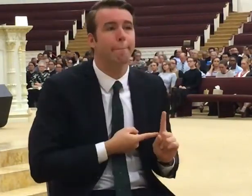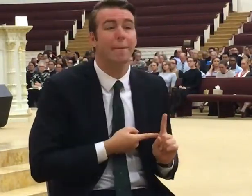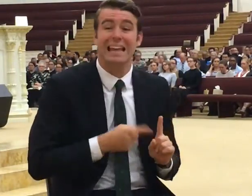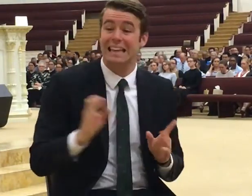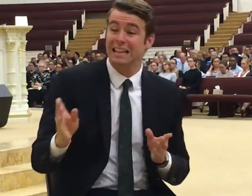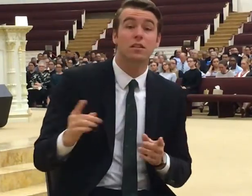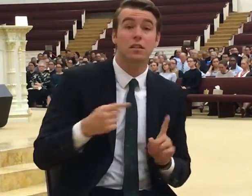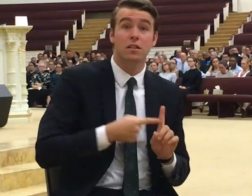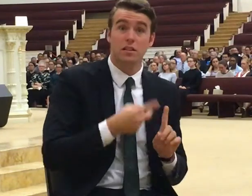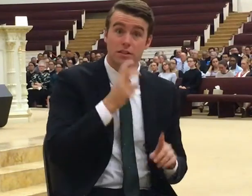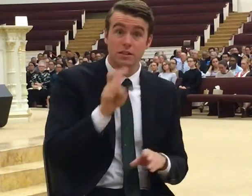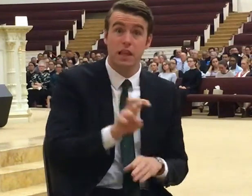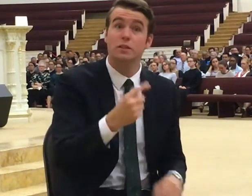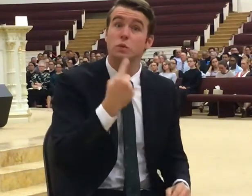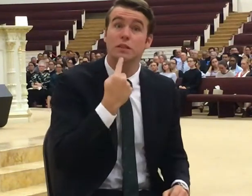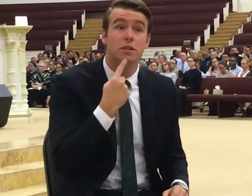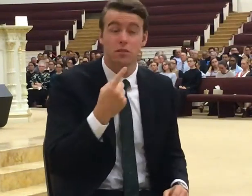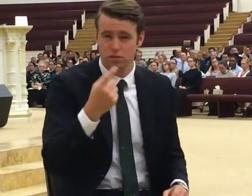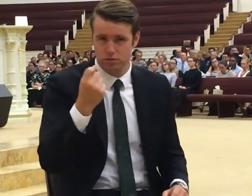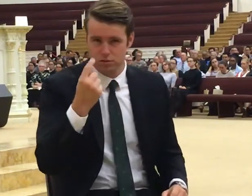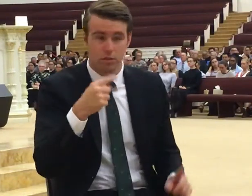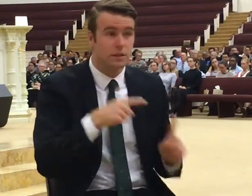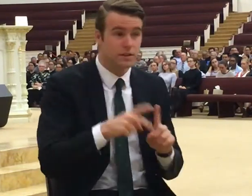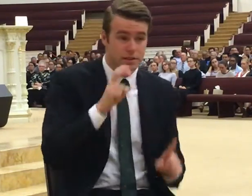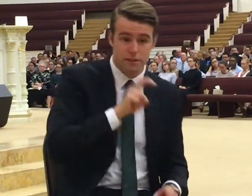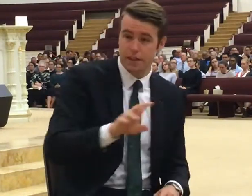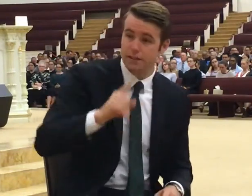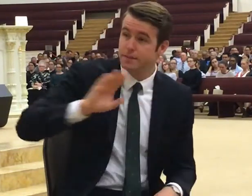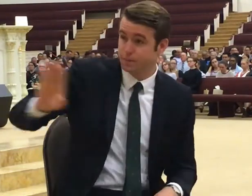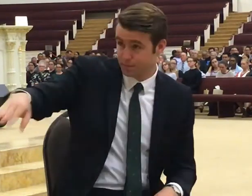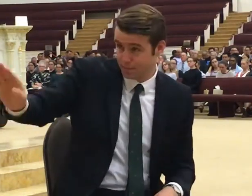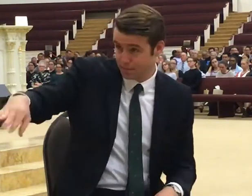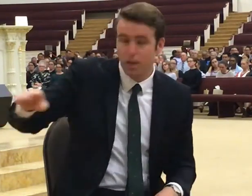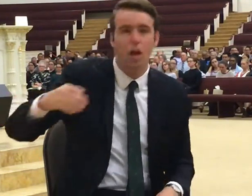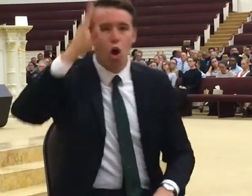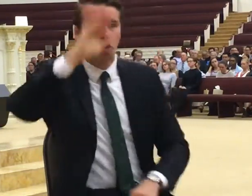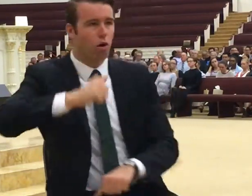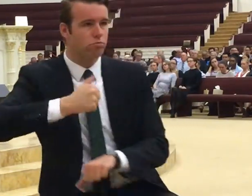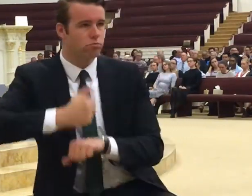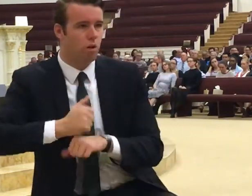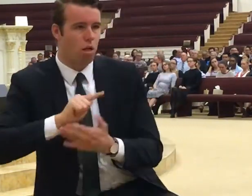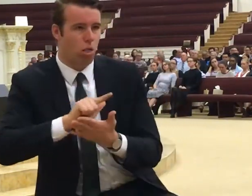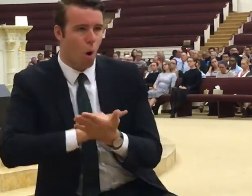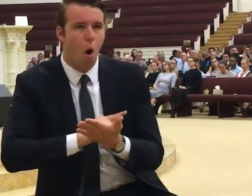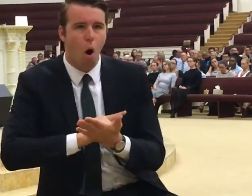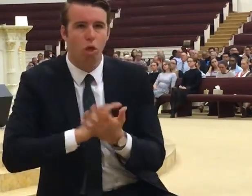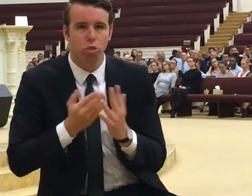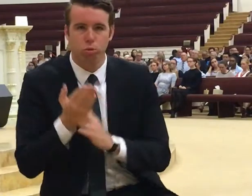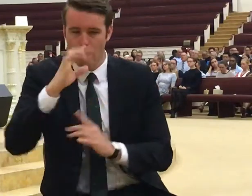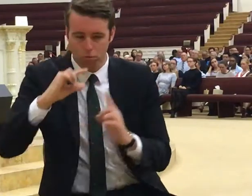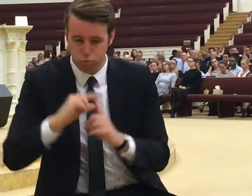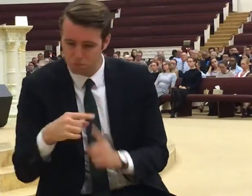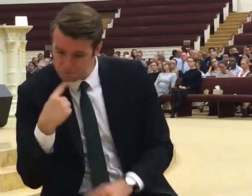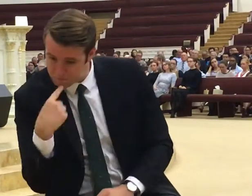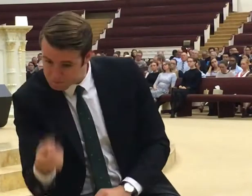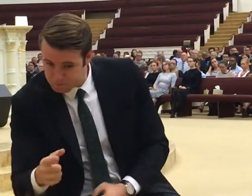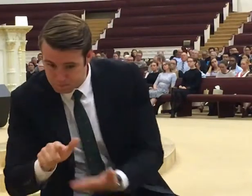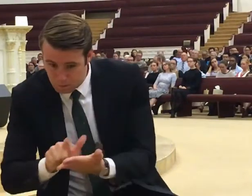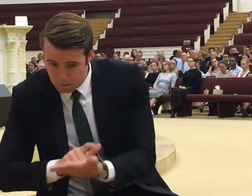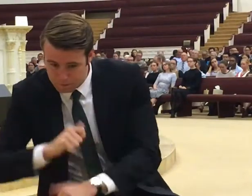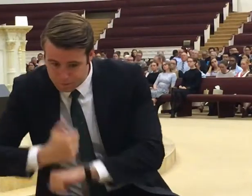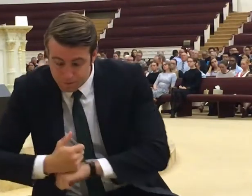her. In fact, what he literally does is make the law that has been established by the word of God, he twists it